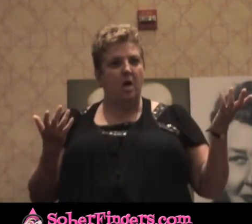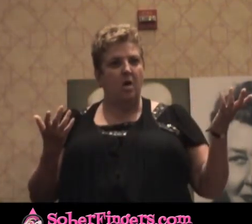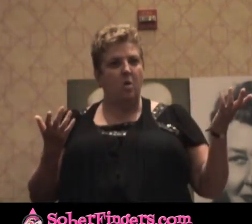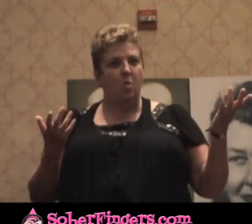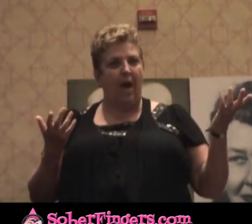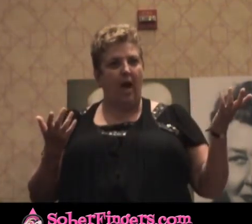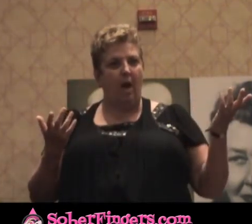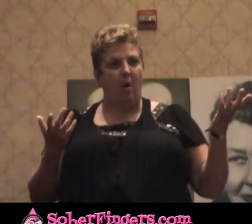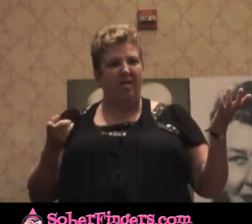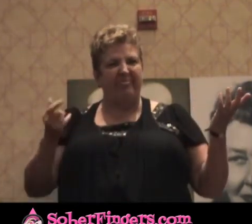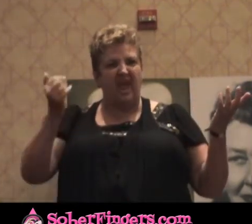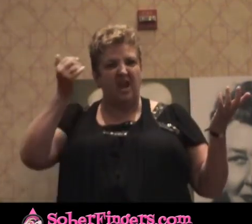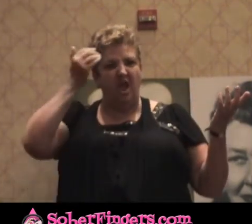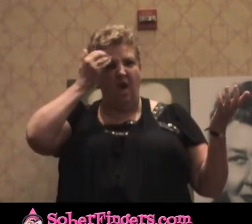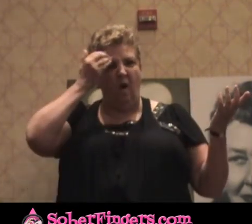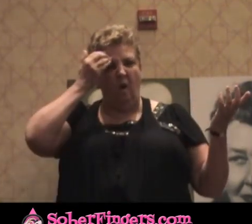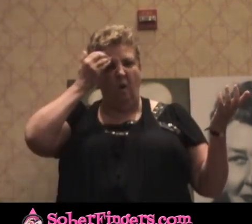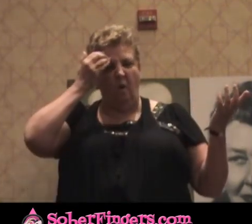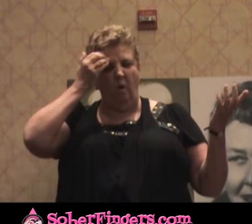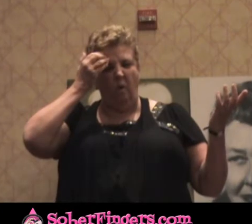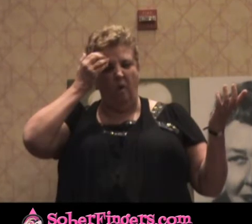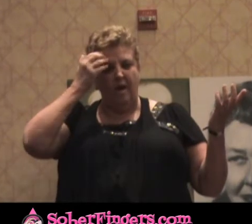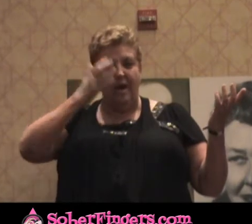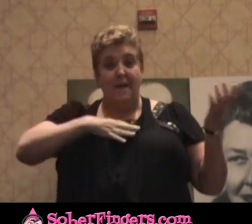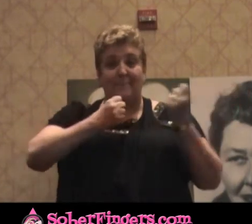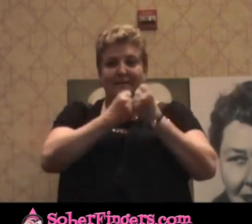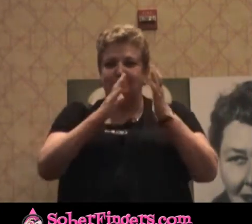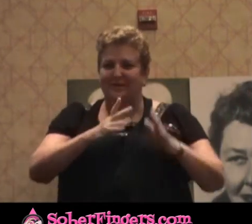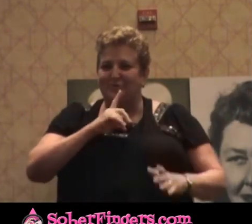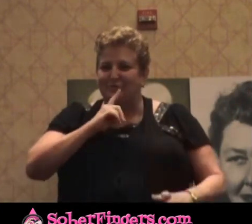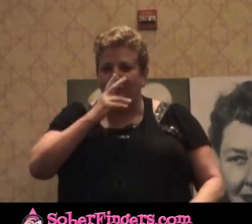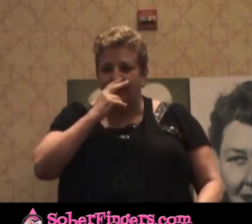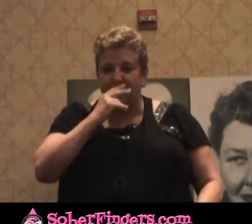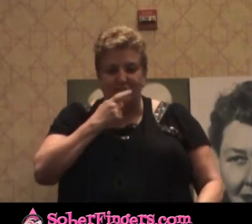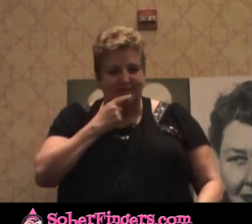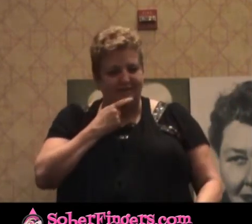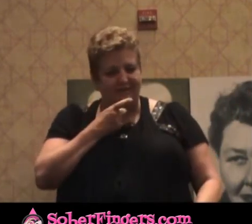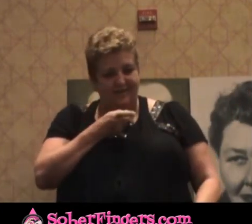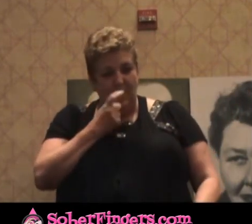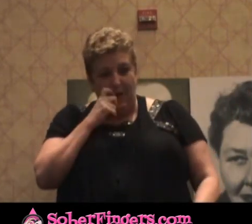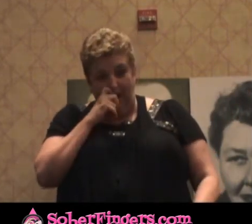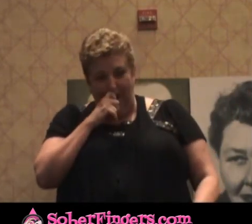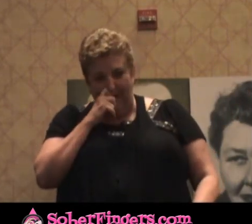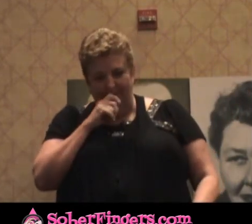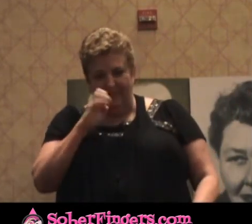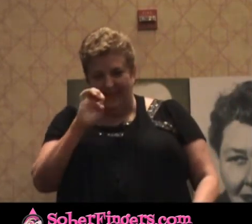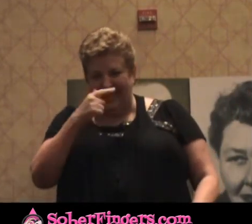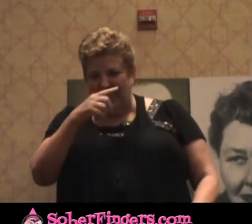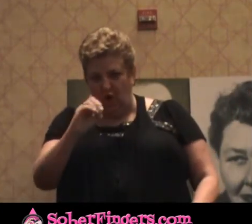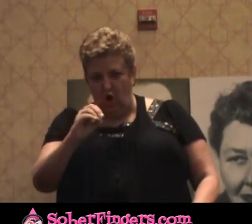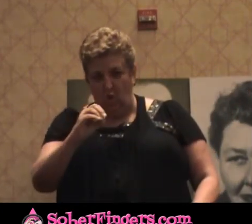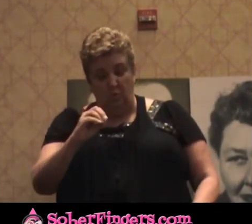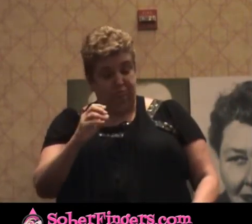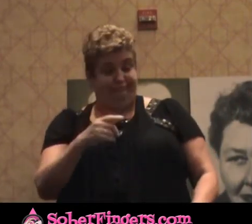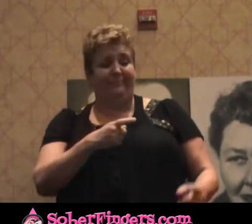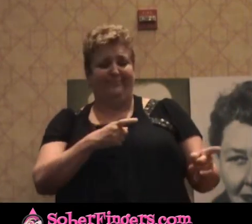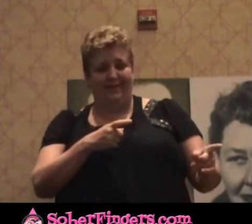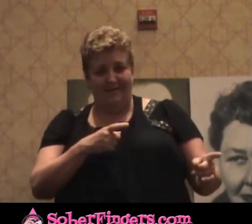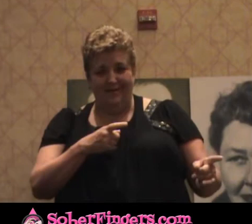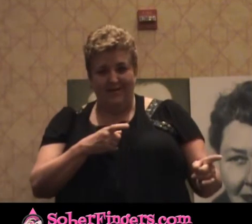And my sponsor's so funny when I called. She goes, isn't it funny that you funny, the ego's a trip. She said, you'd be willing to stand on the corner and sell